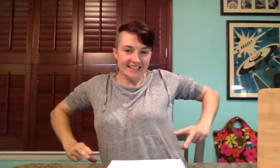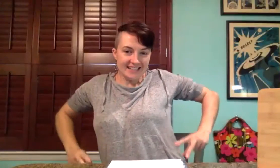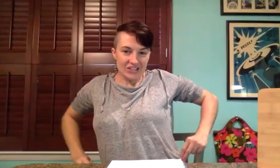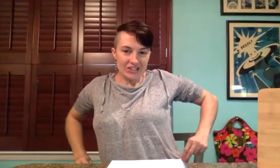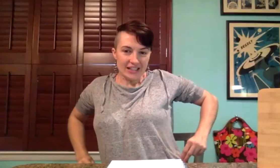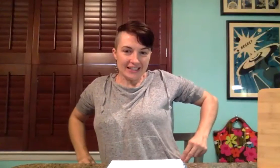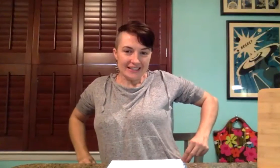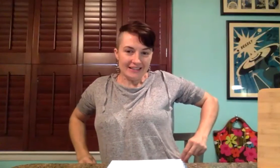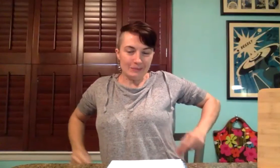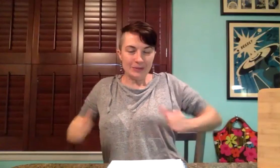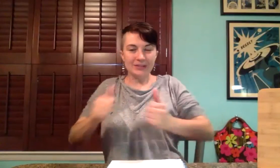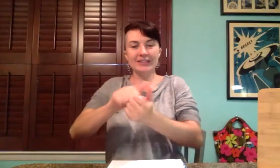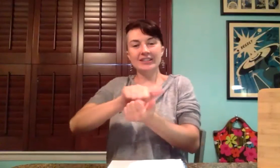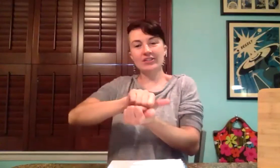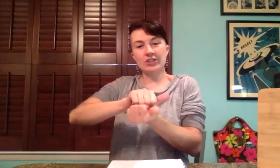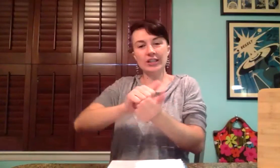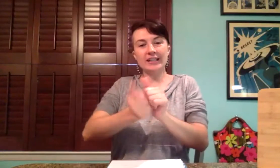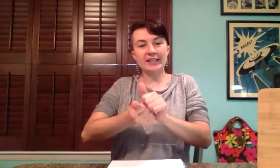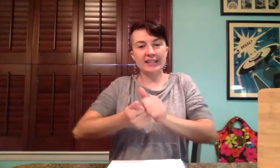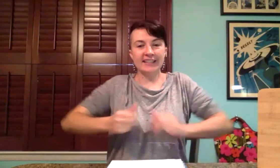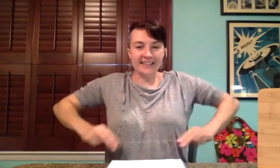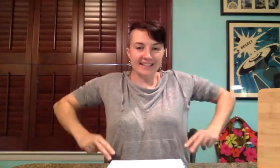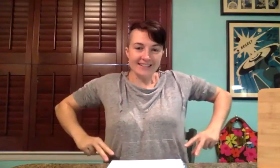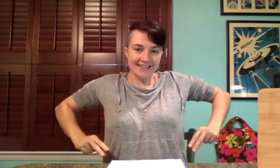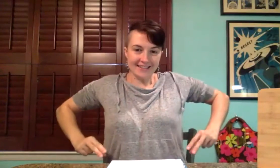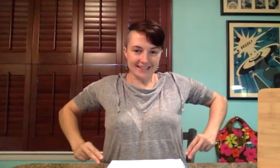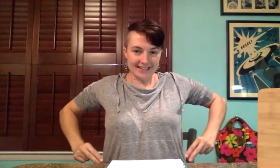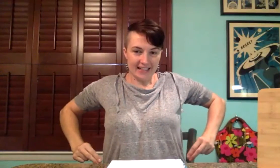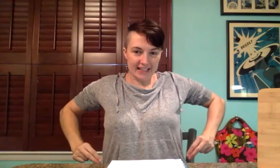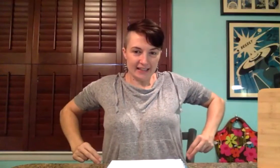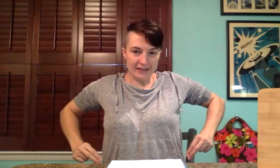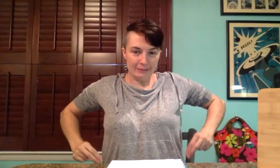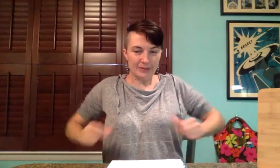change diaper, change diaper,